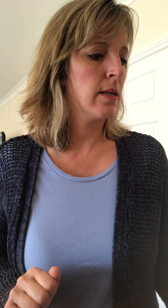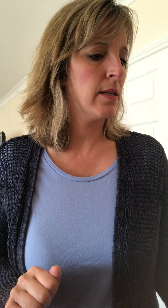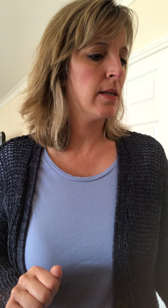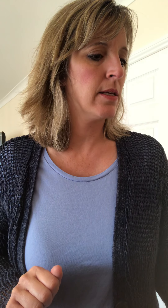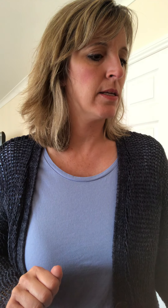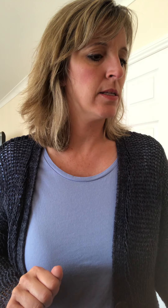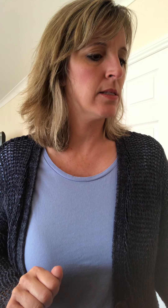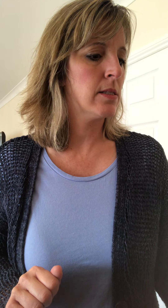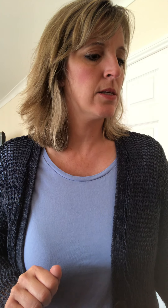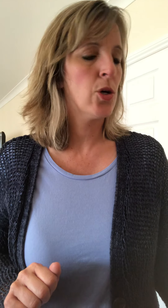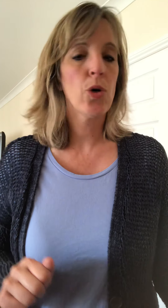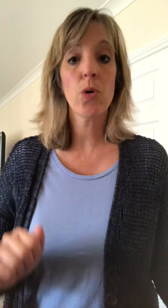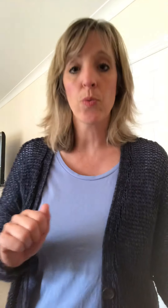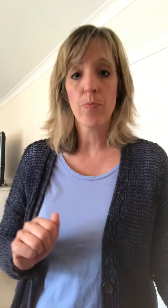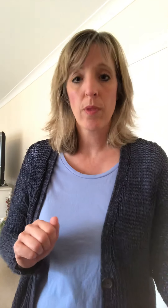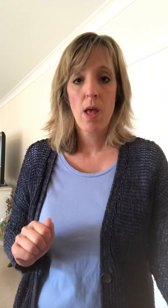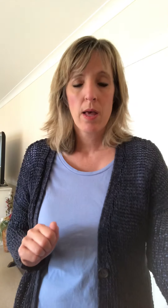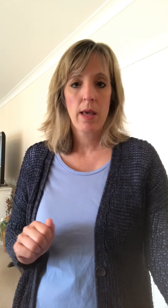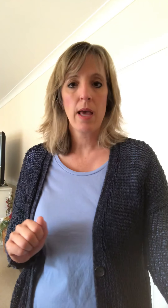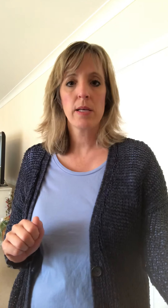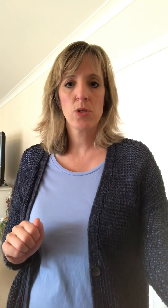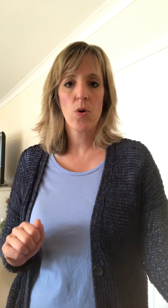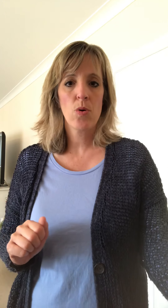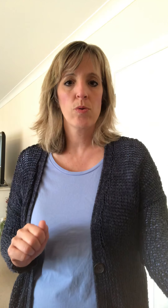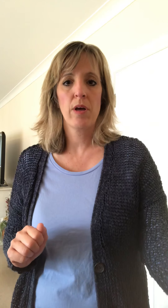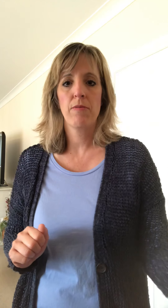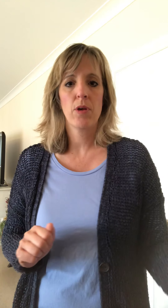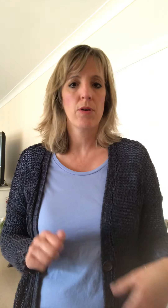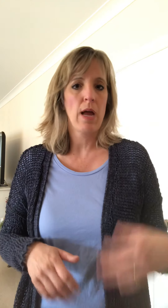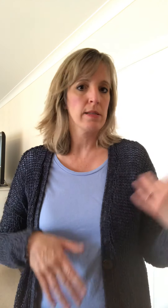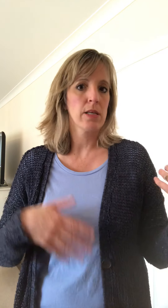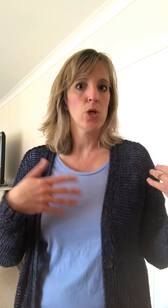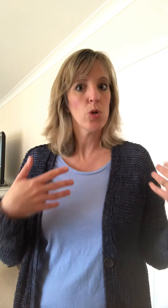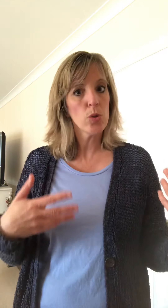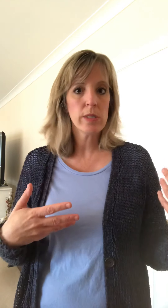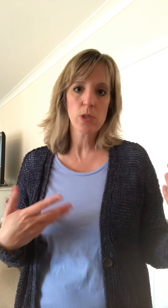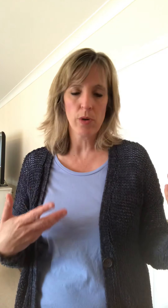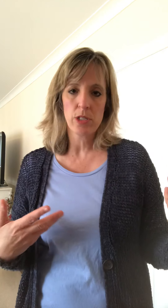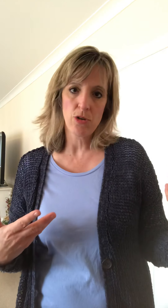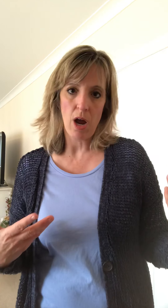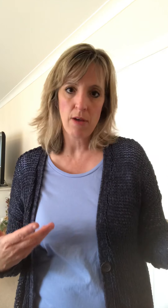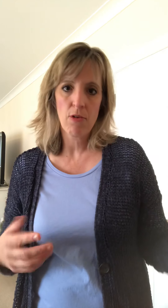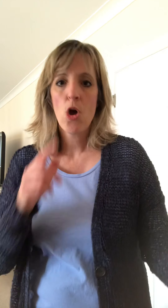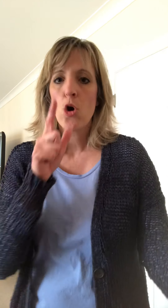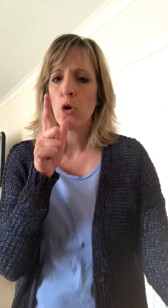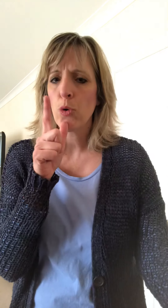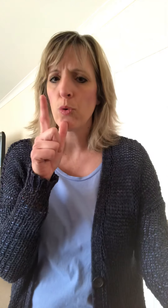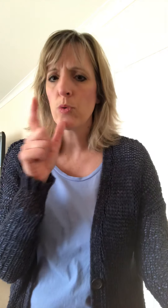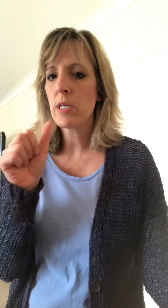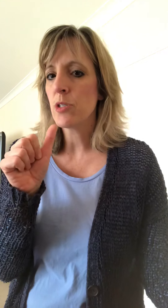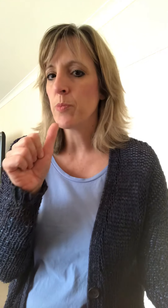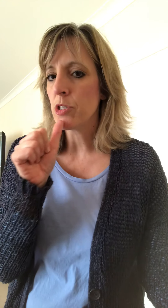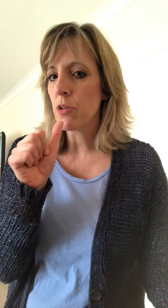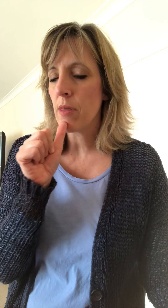sign is who. Okay, so if you're asking who is going to drive, who is you put your